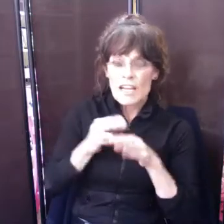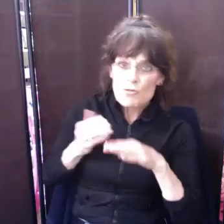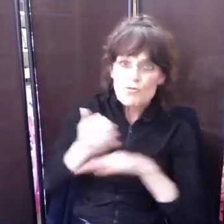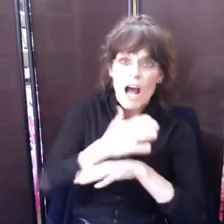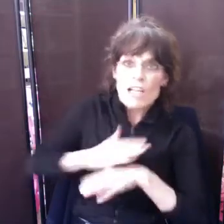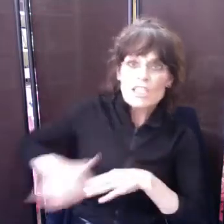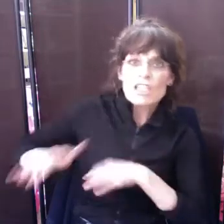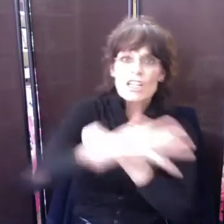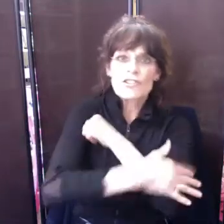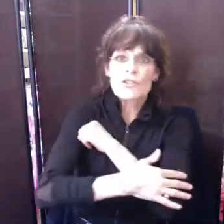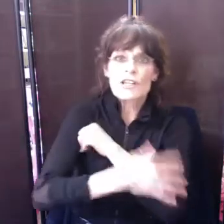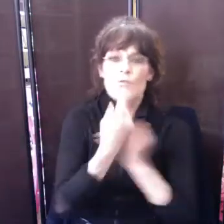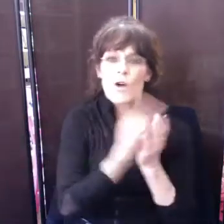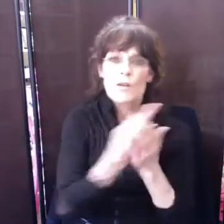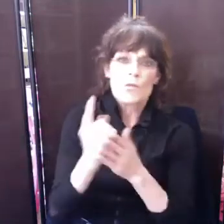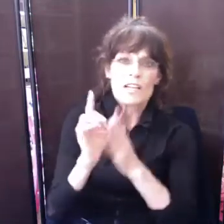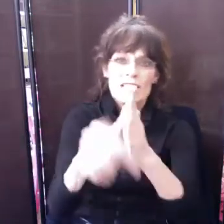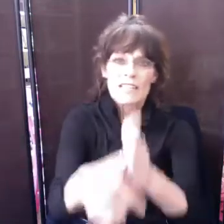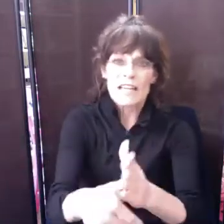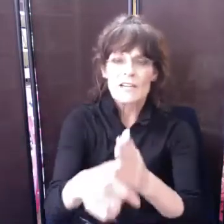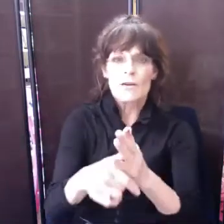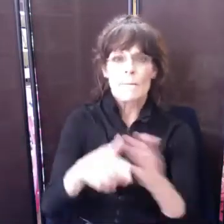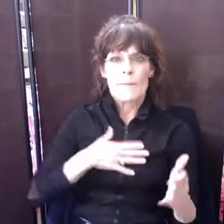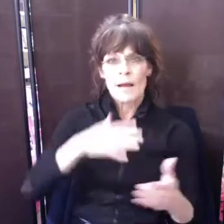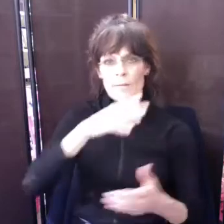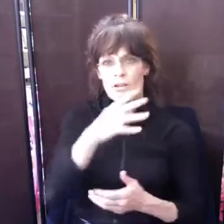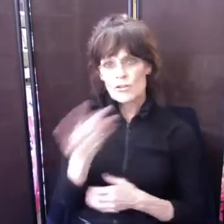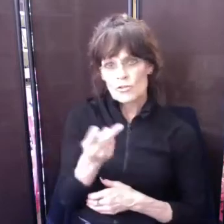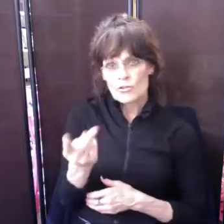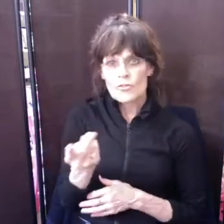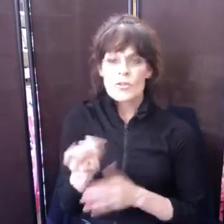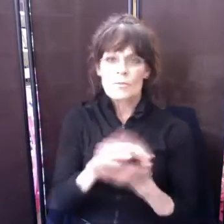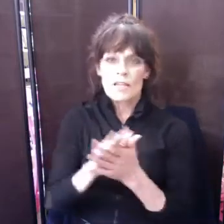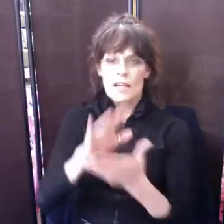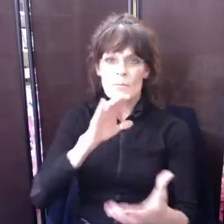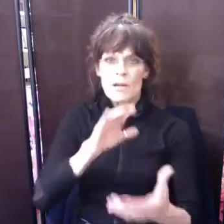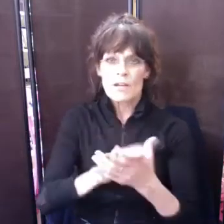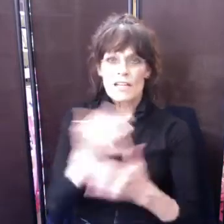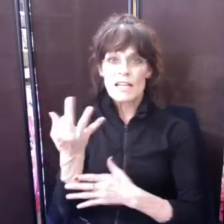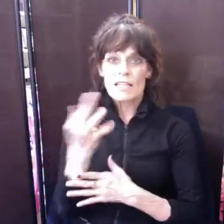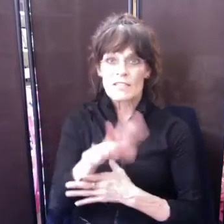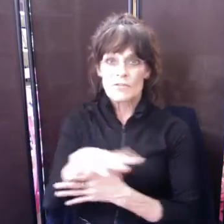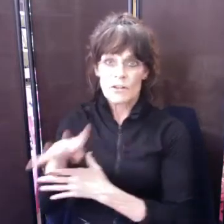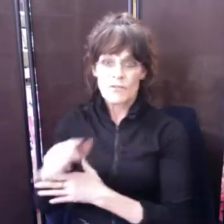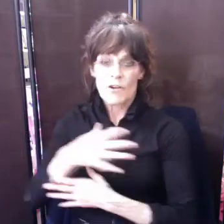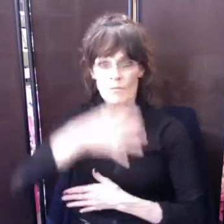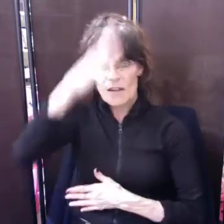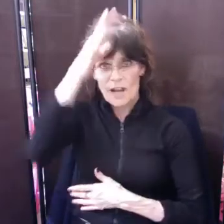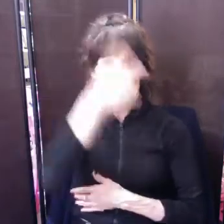got back from overseas, he and my mother got married in 1944. And then my father got a job in the Marine Corps. The war